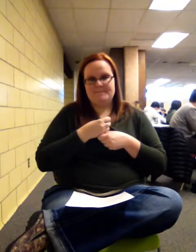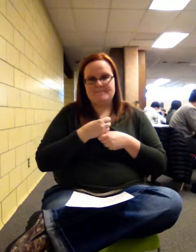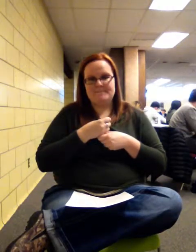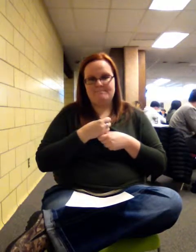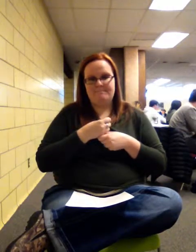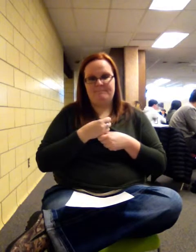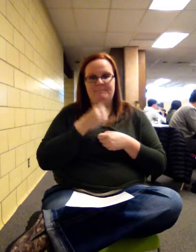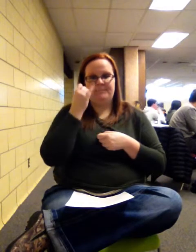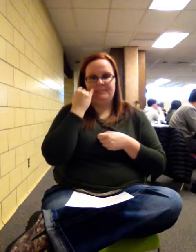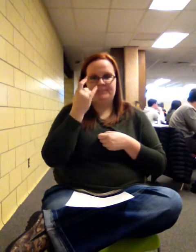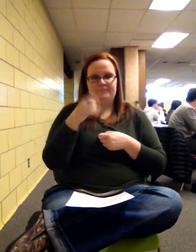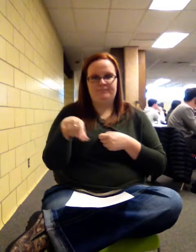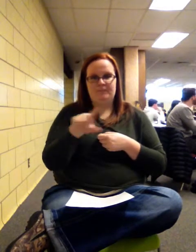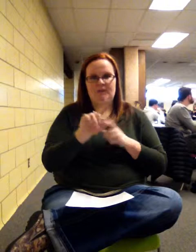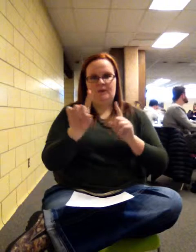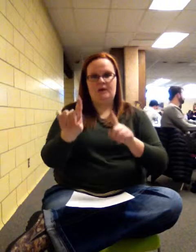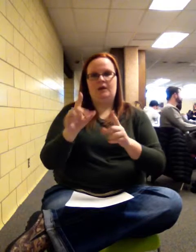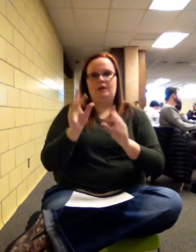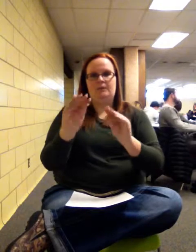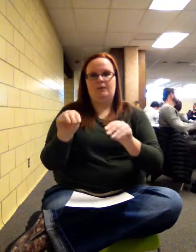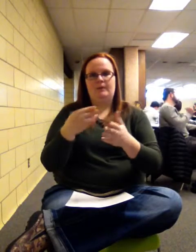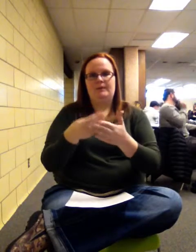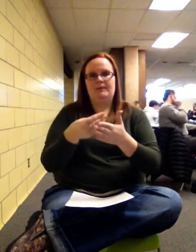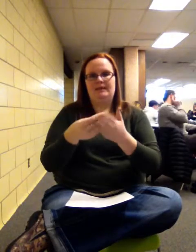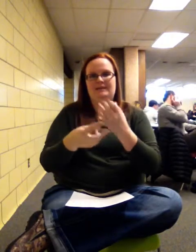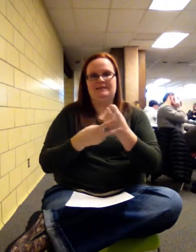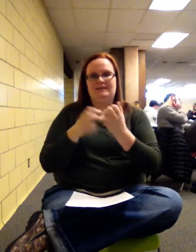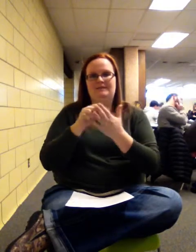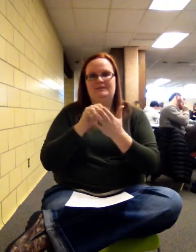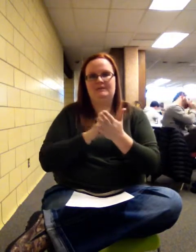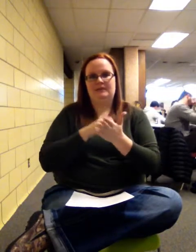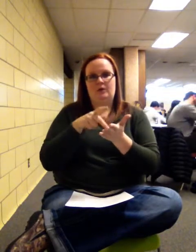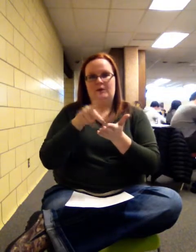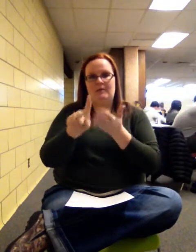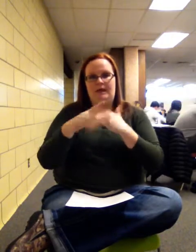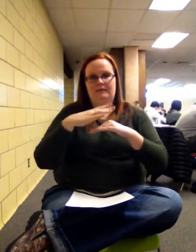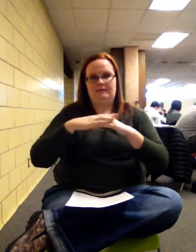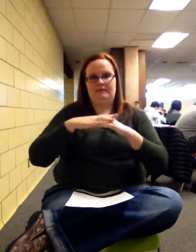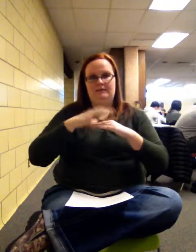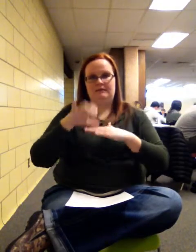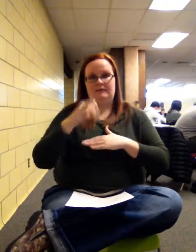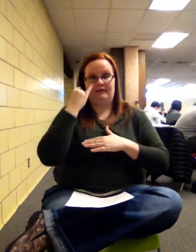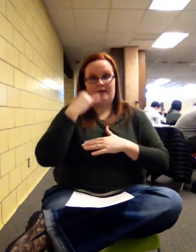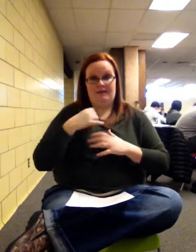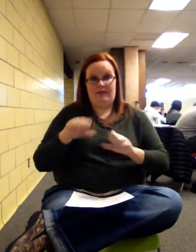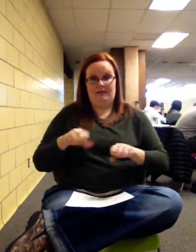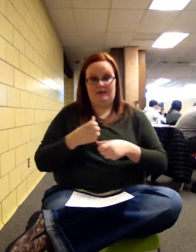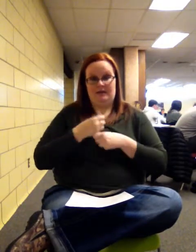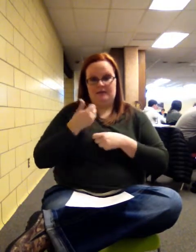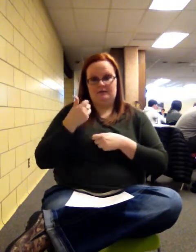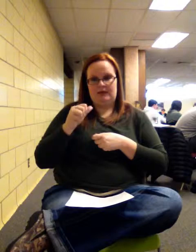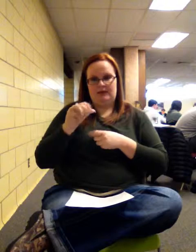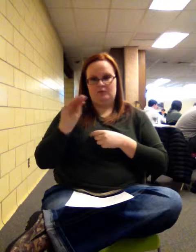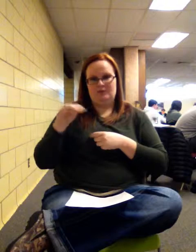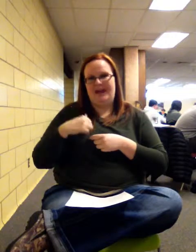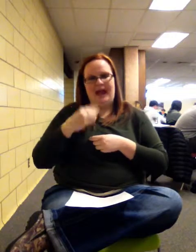if they went and put their money in the savings account and pay them at least that. If I can get 10%, and I know I can't, okay, I'm just making up numbers. If I could get